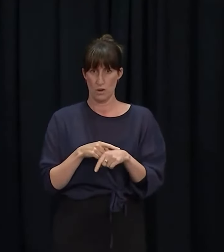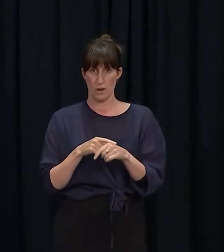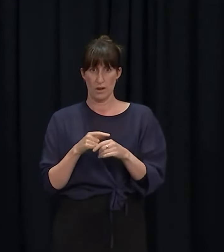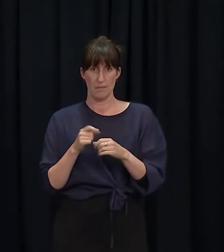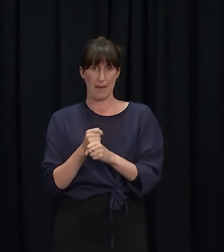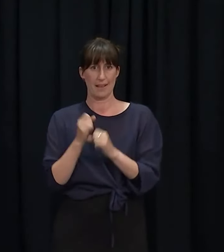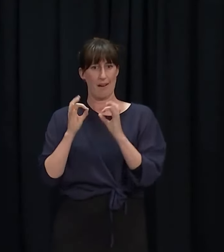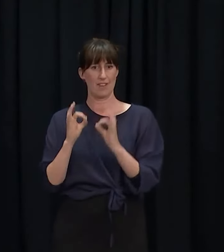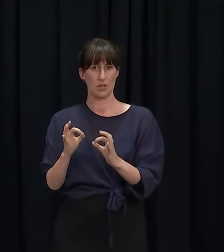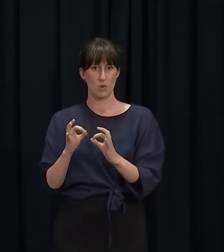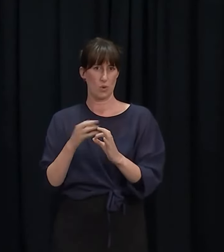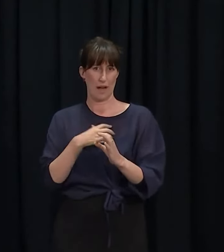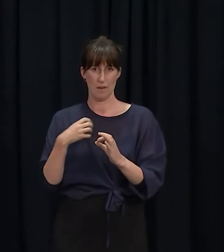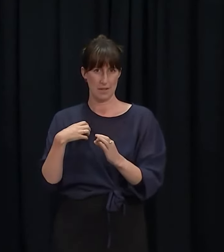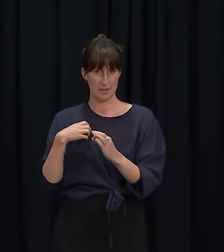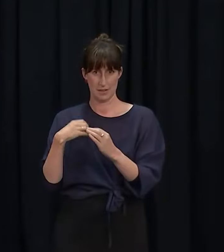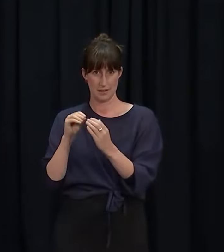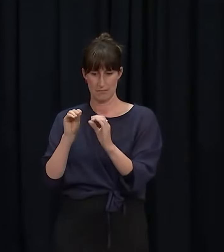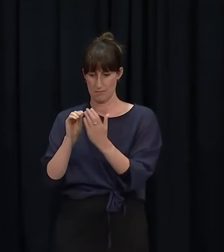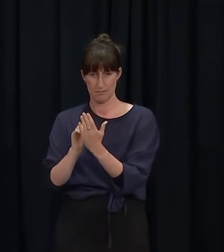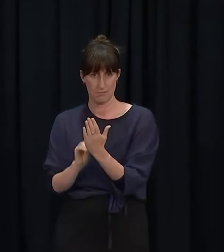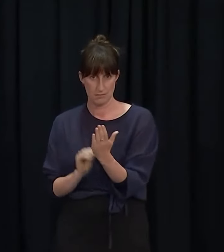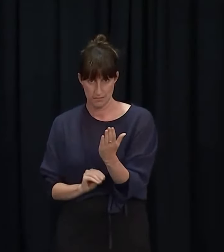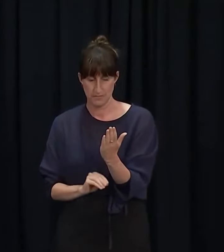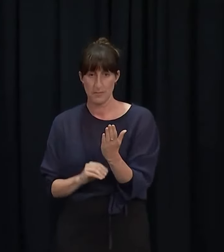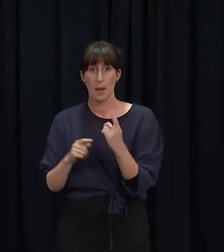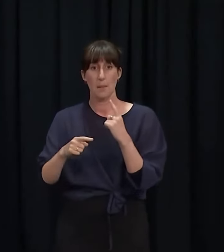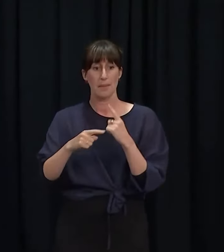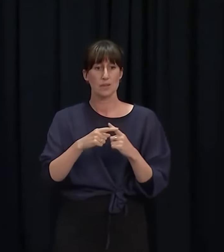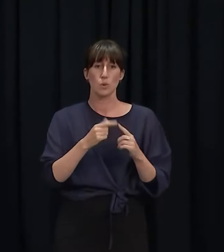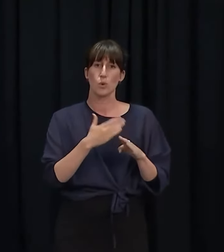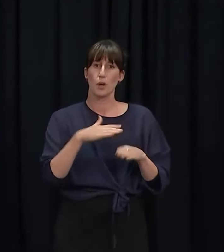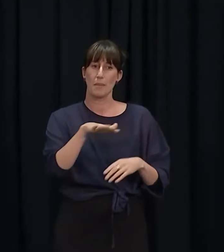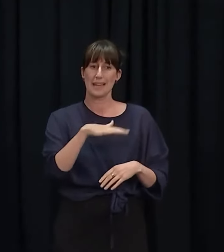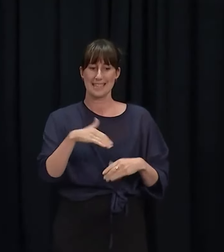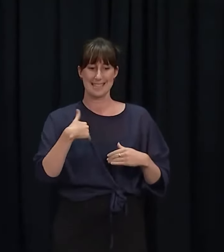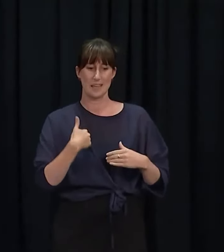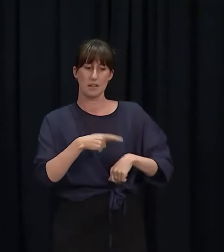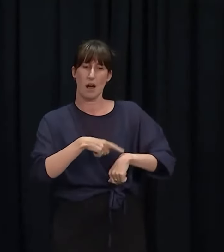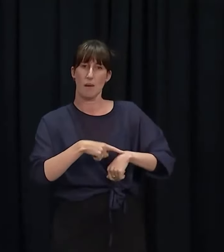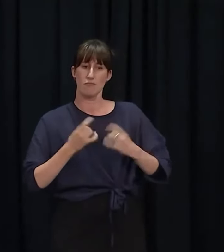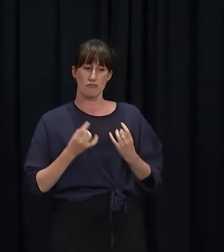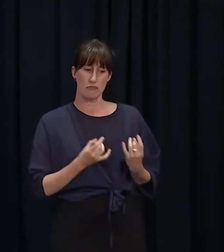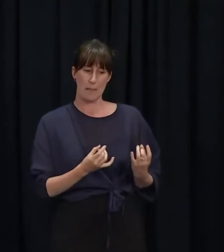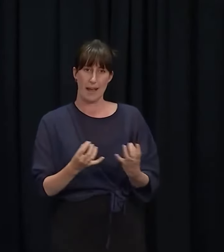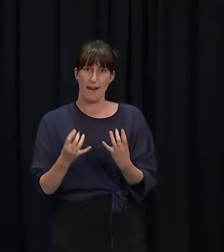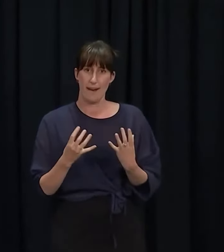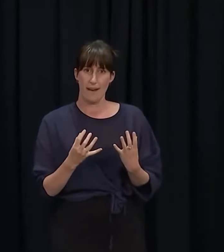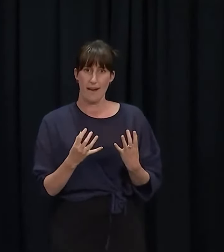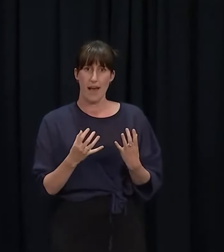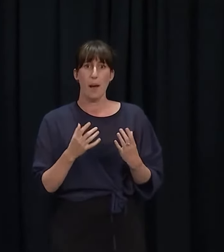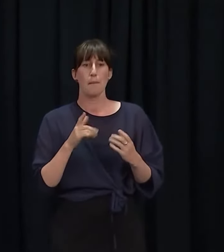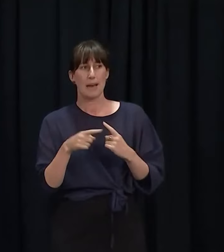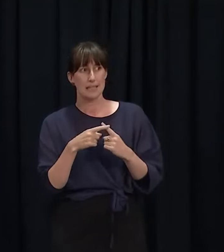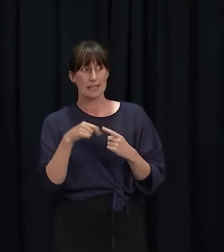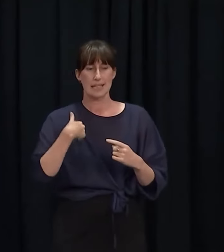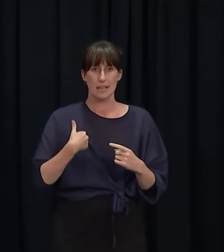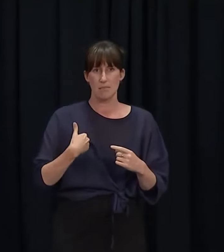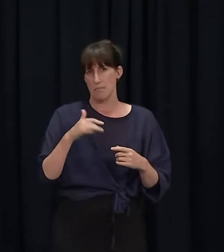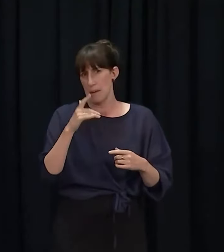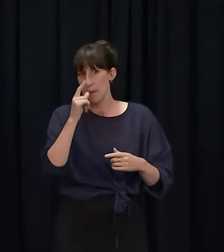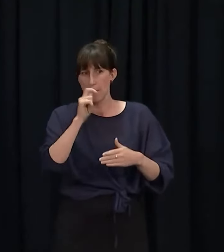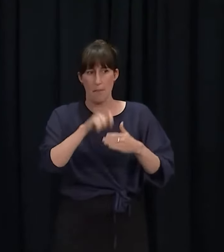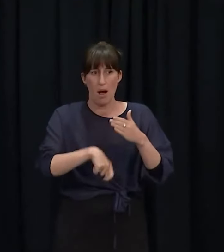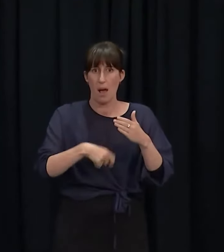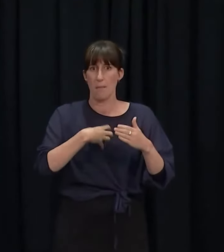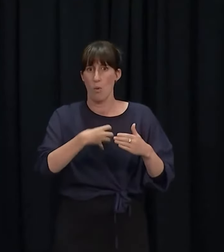in particular, time to prepare and ensure that they have access to what are widely available